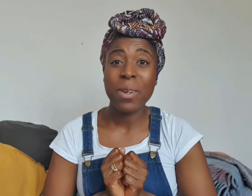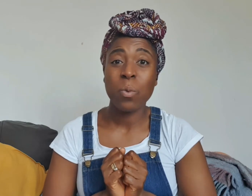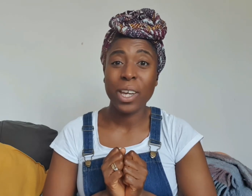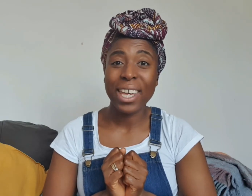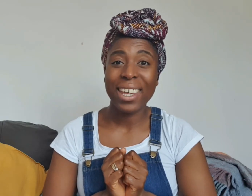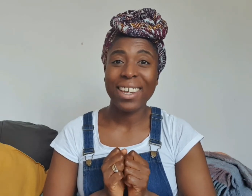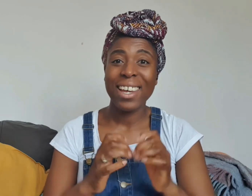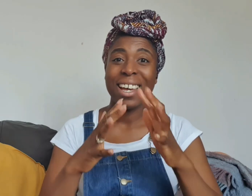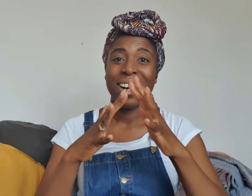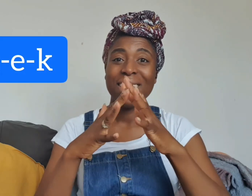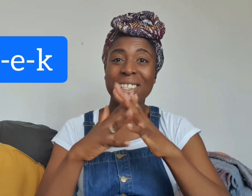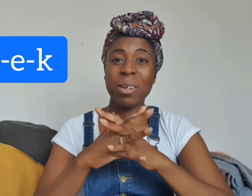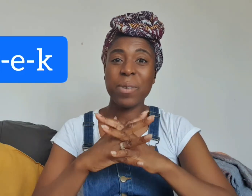week.